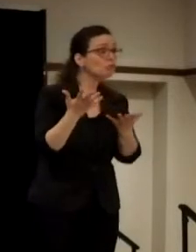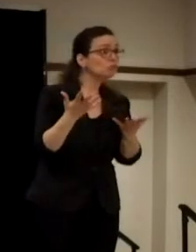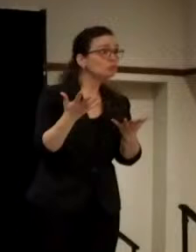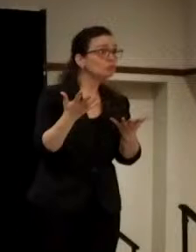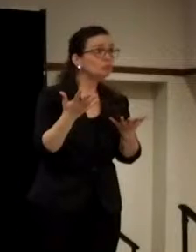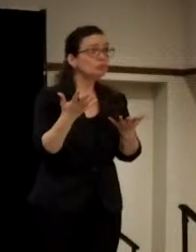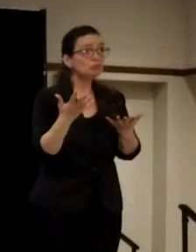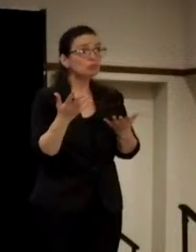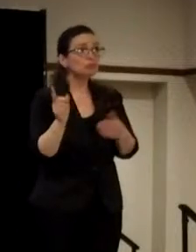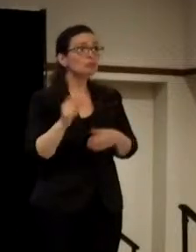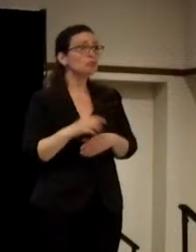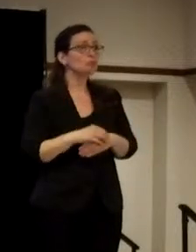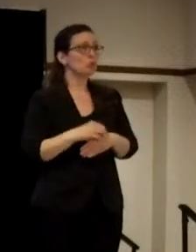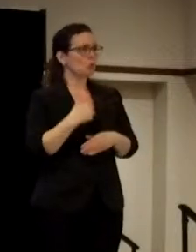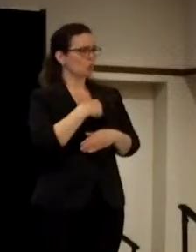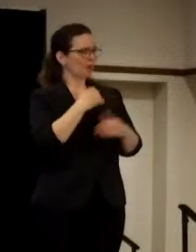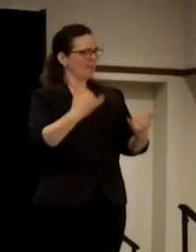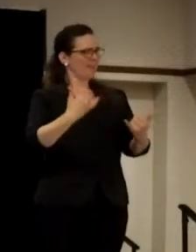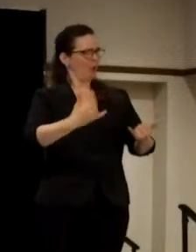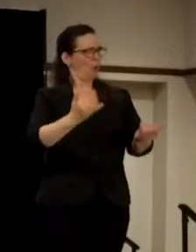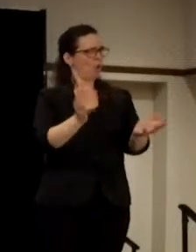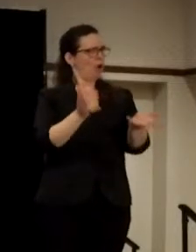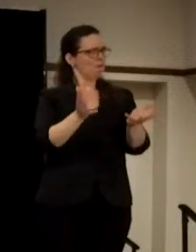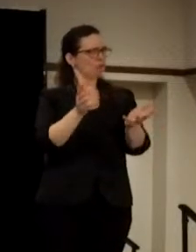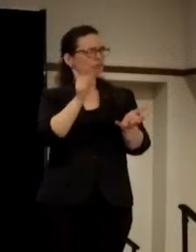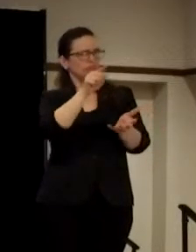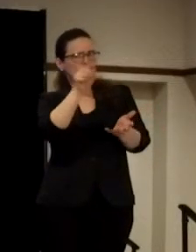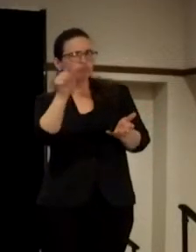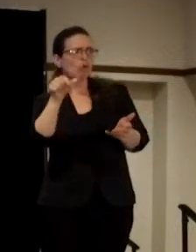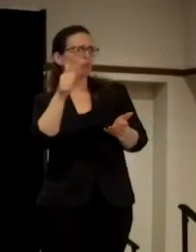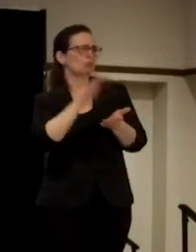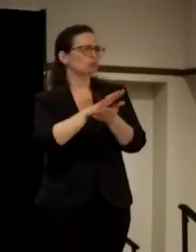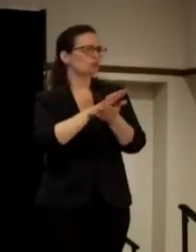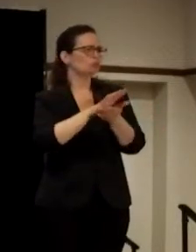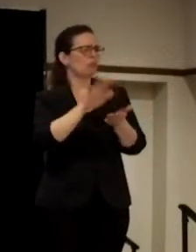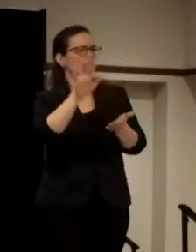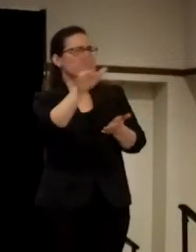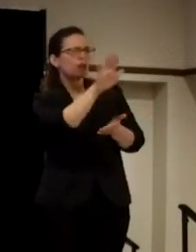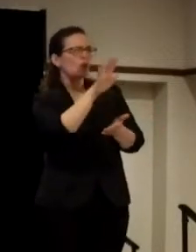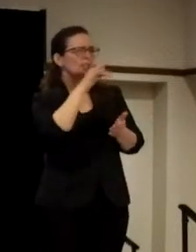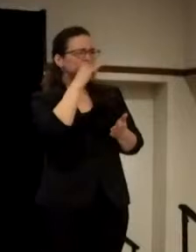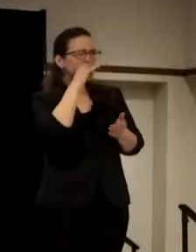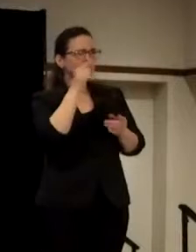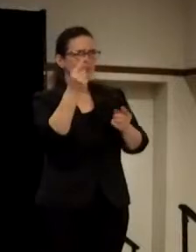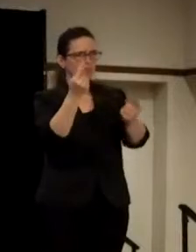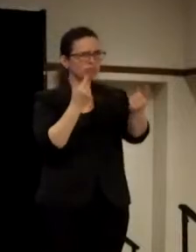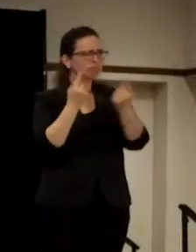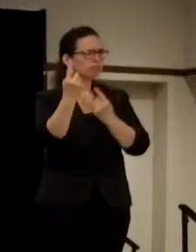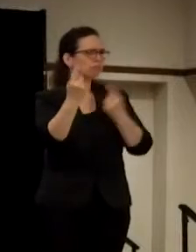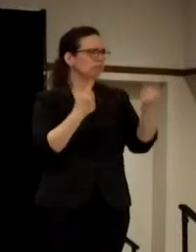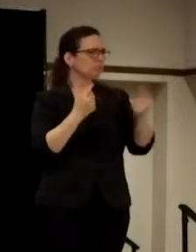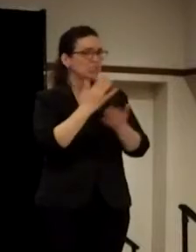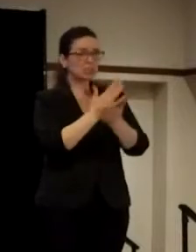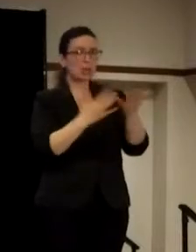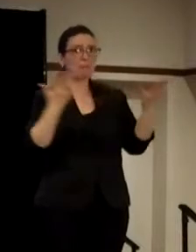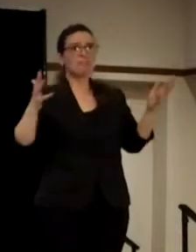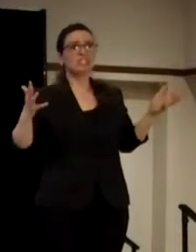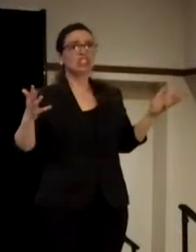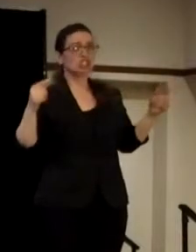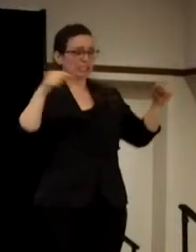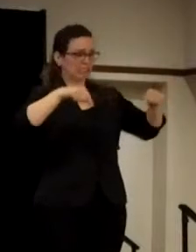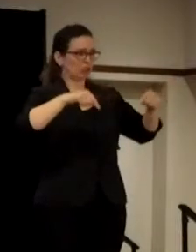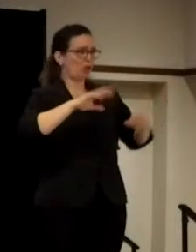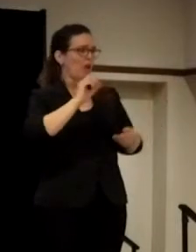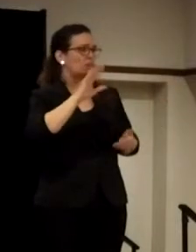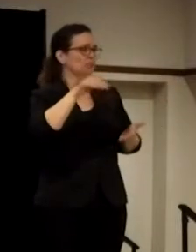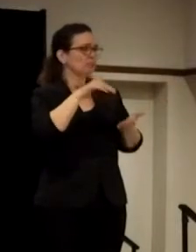Well, we're talking all of them. Some of their kids have already been coming down here or are already registered. So ESF had 1,300